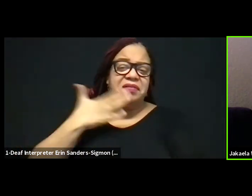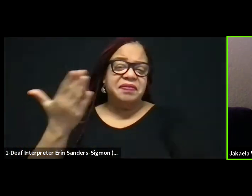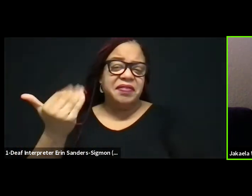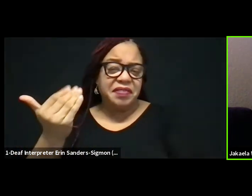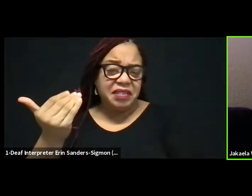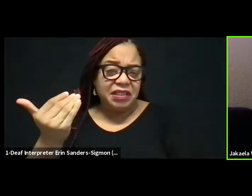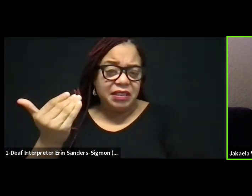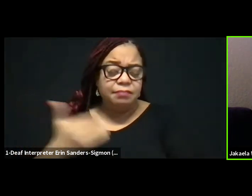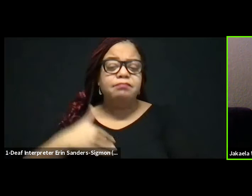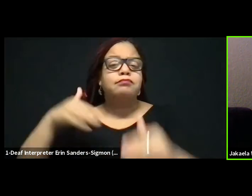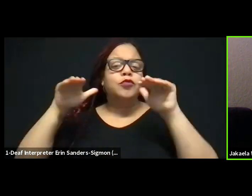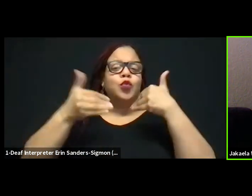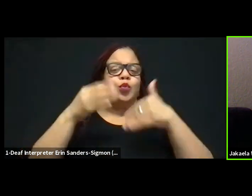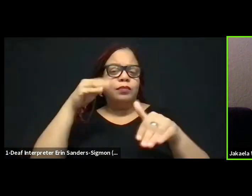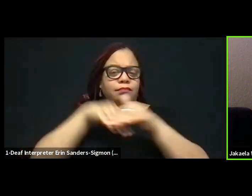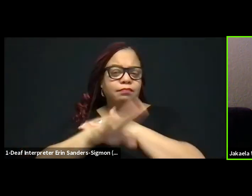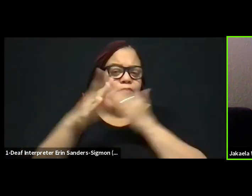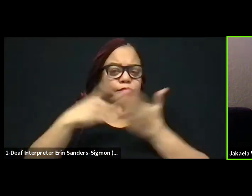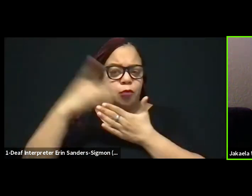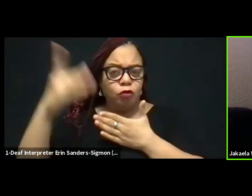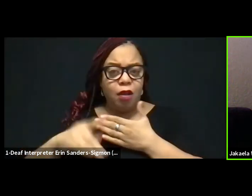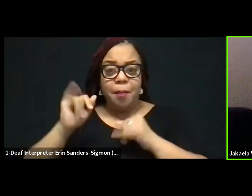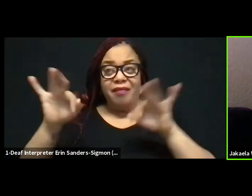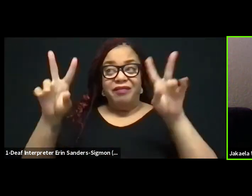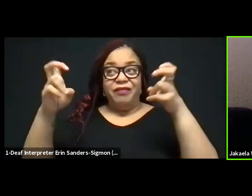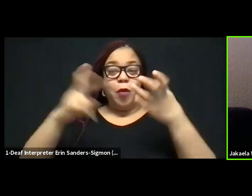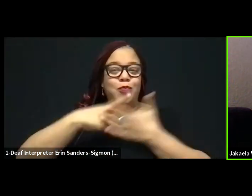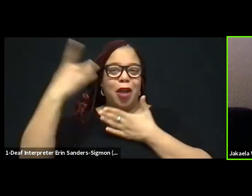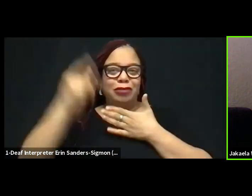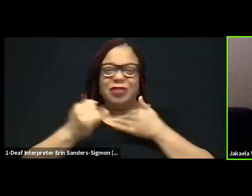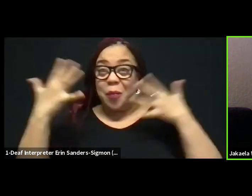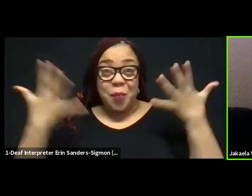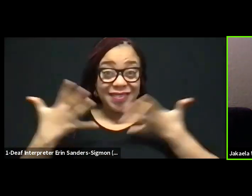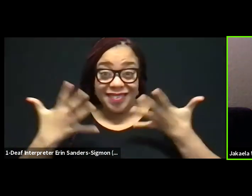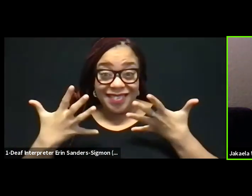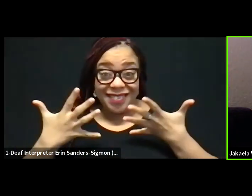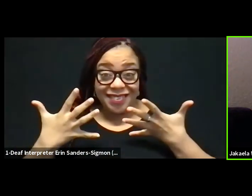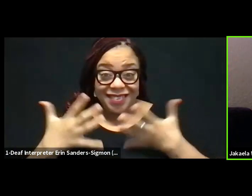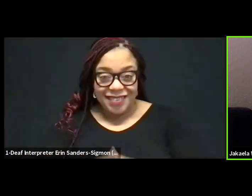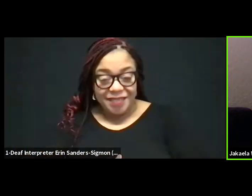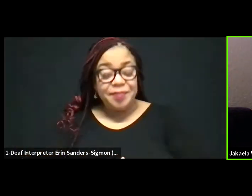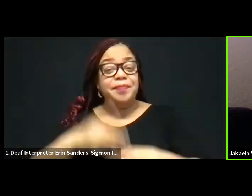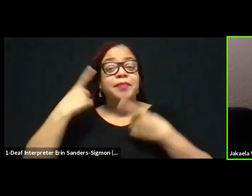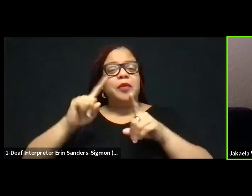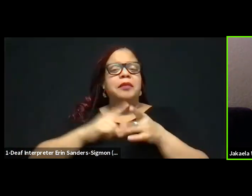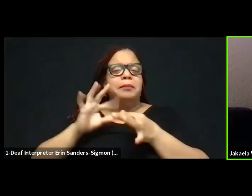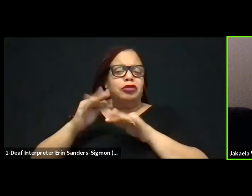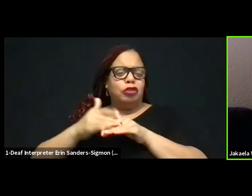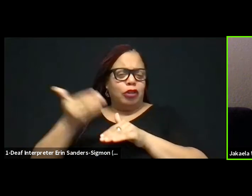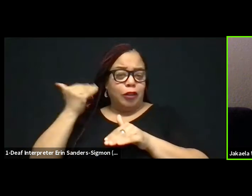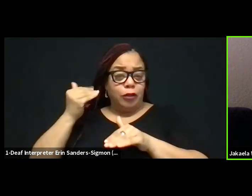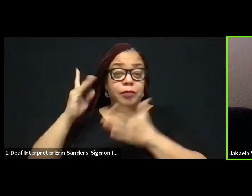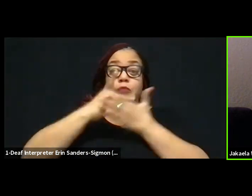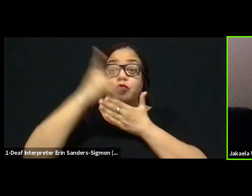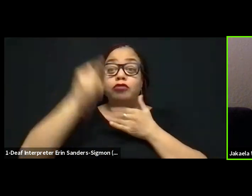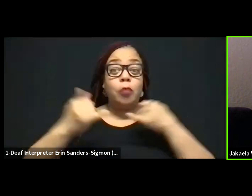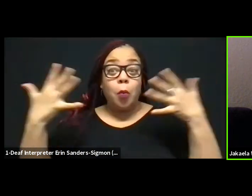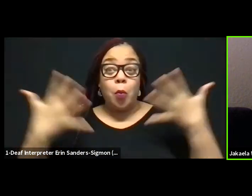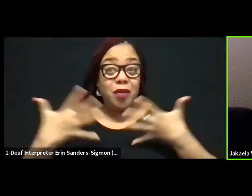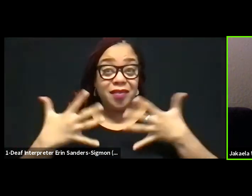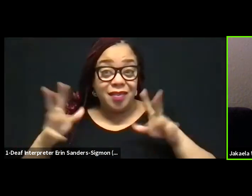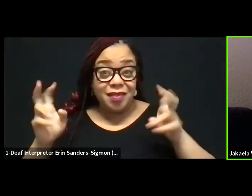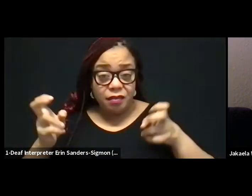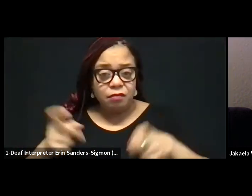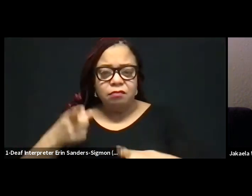program for youth whose parents are or formerly were incarcerated within some point of their lifetime. I myself have